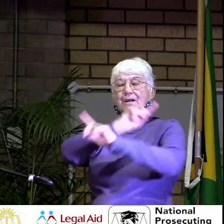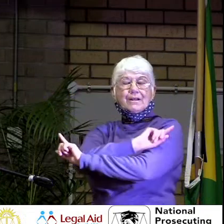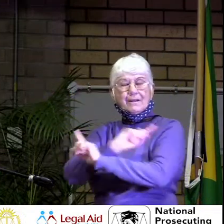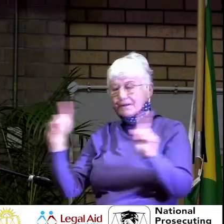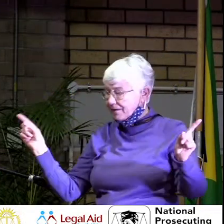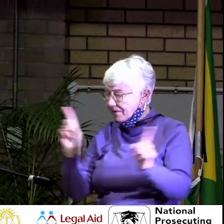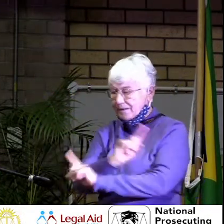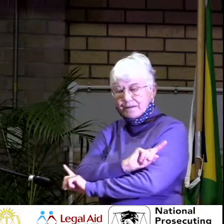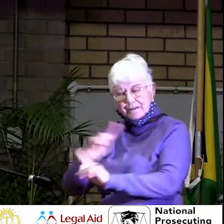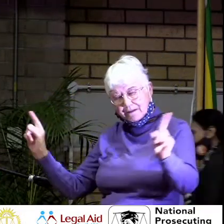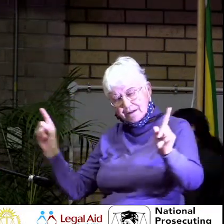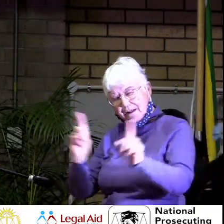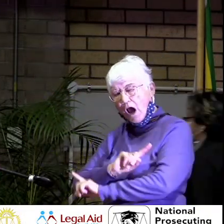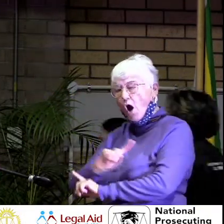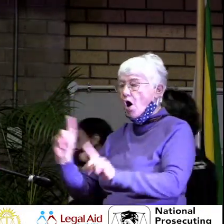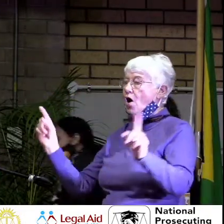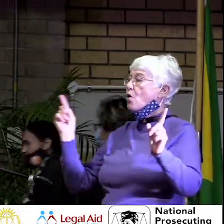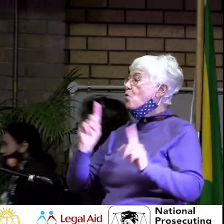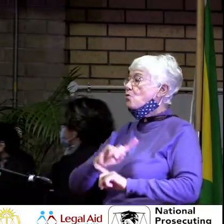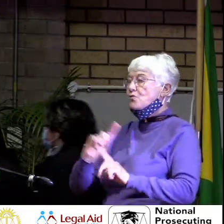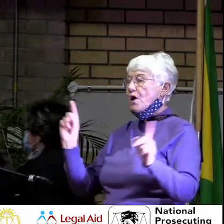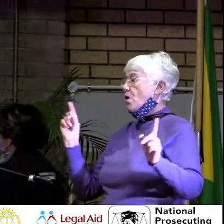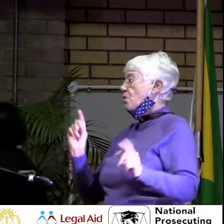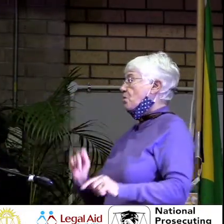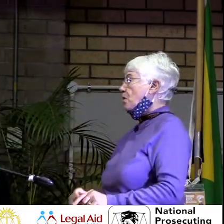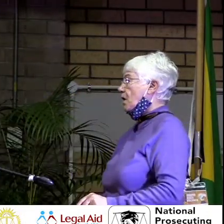Now, I notice,